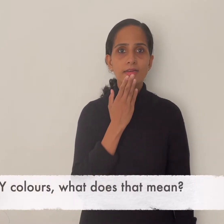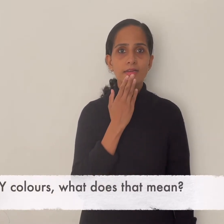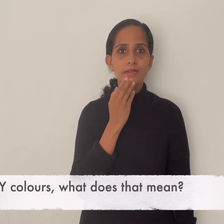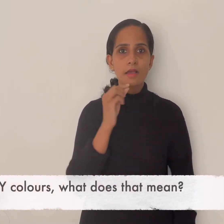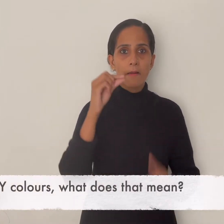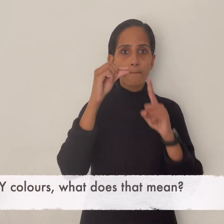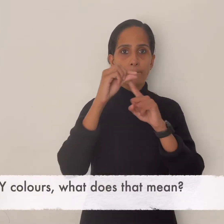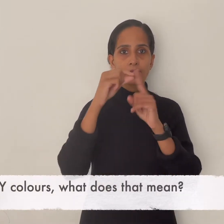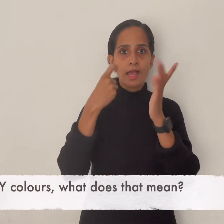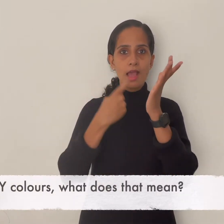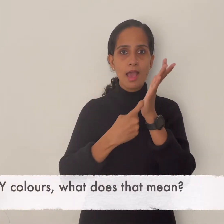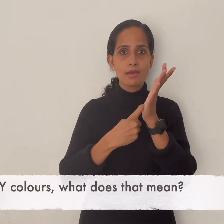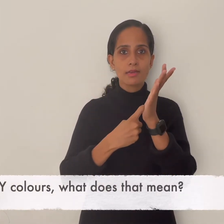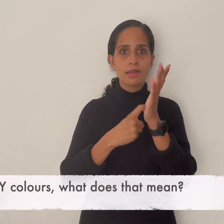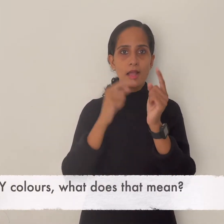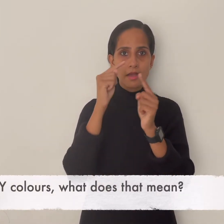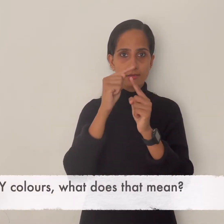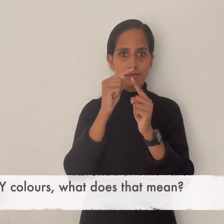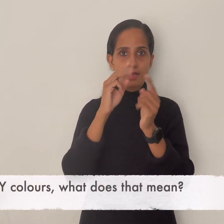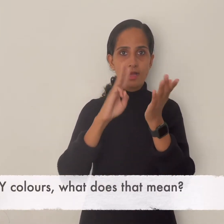Primary colors.